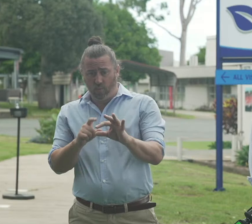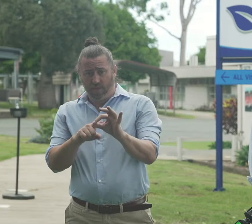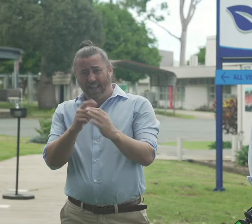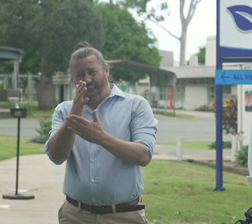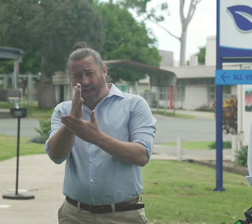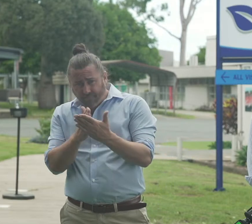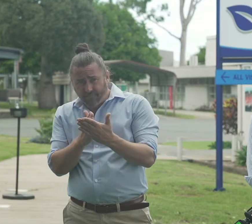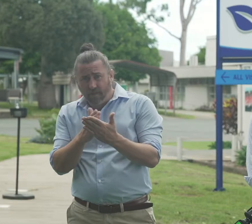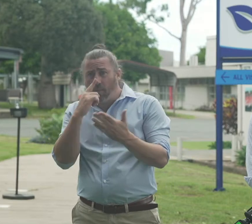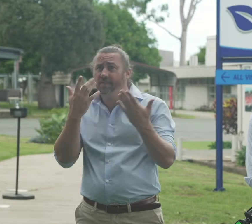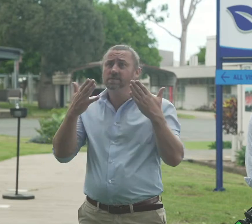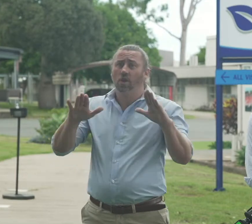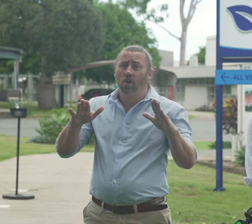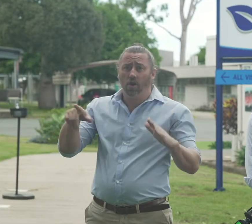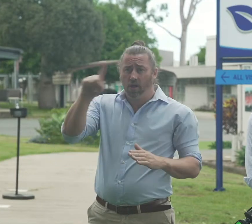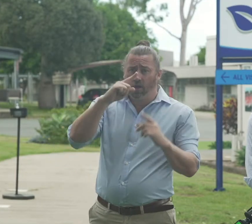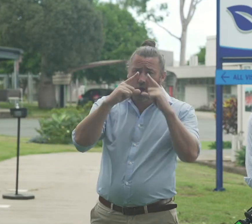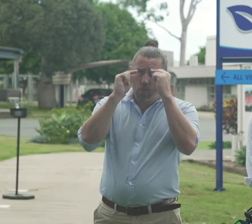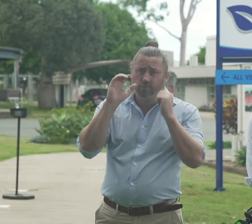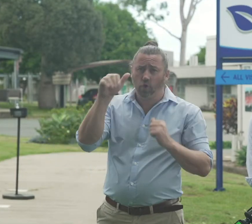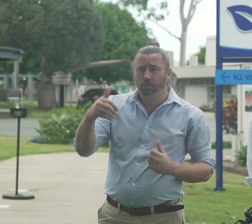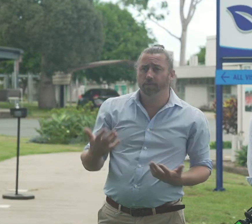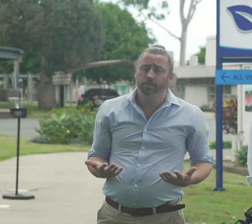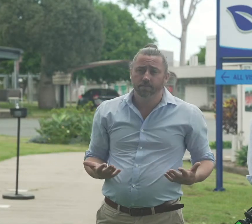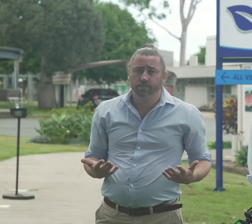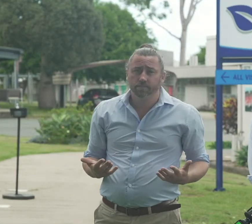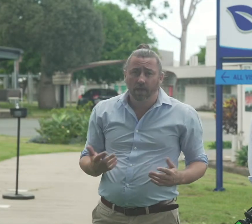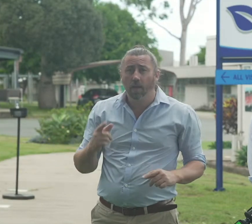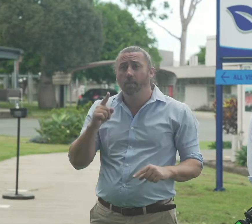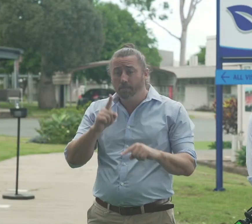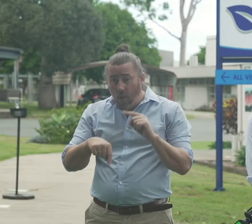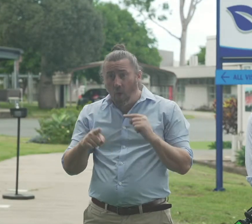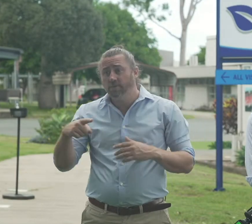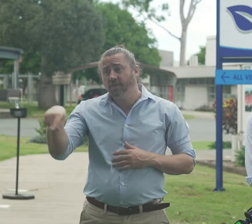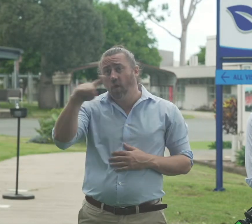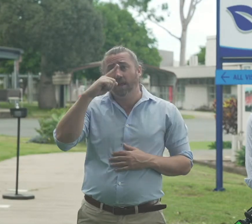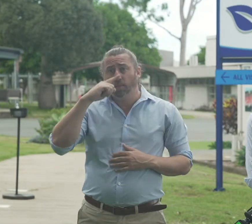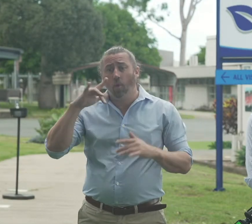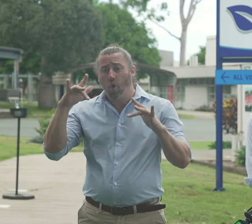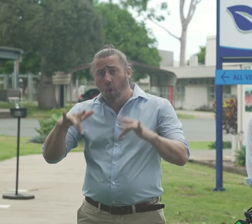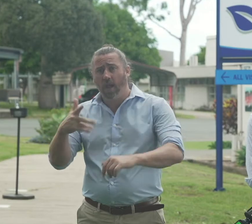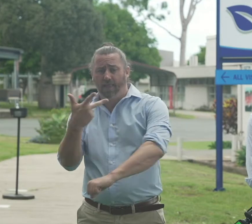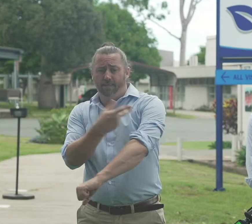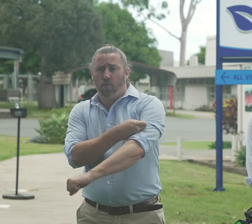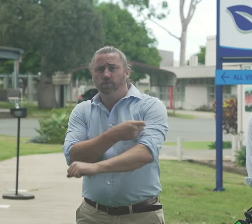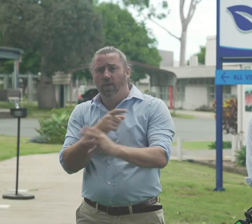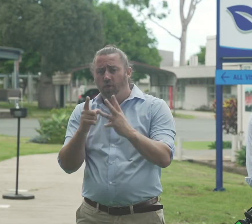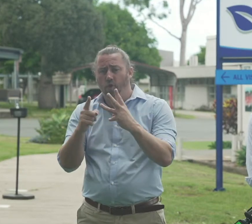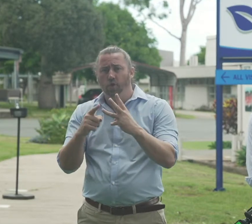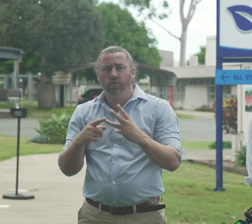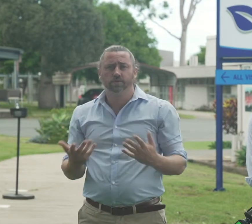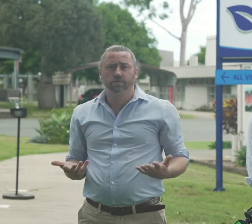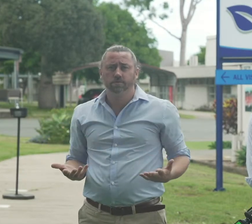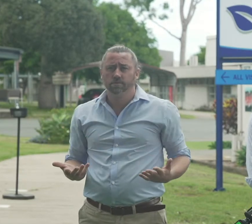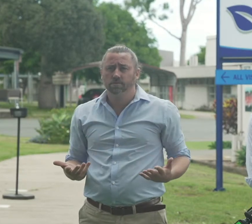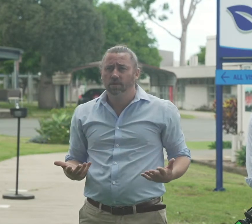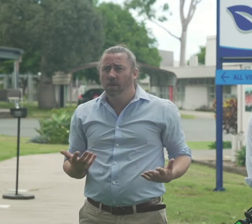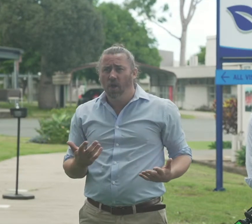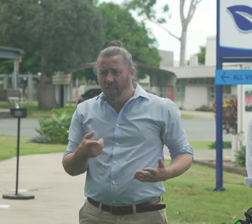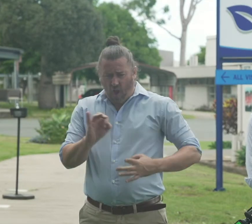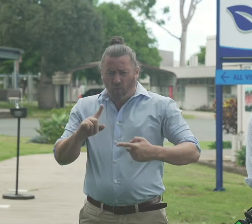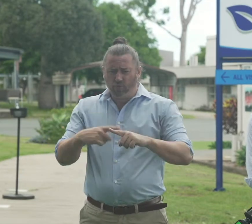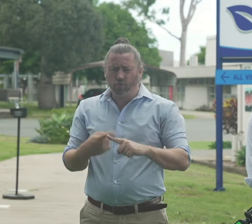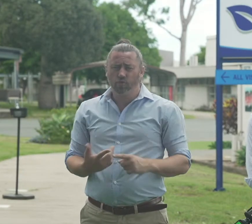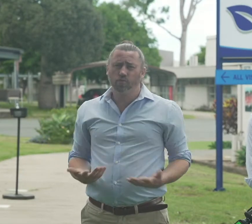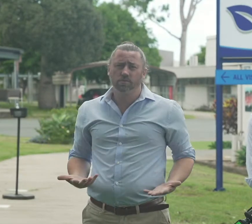care facilities, and most of those are residents who have not been boosted. There's really no excuse for that.